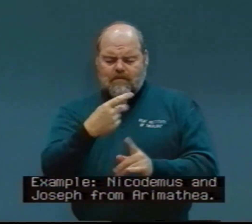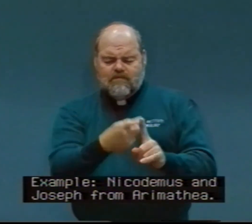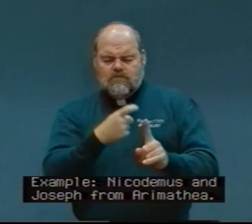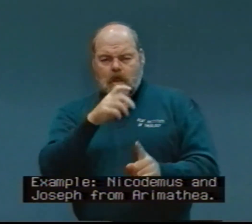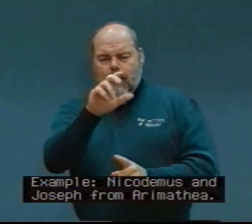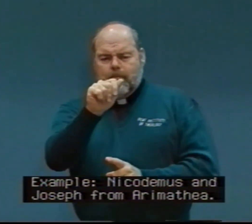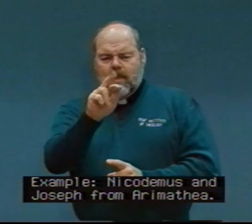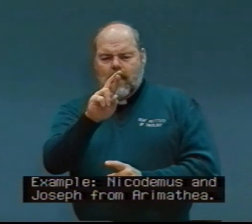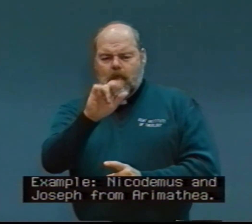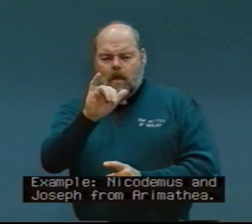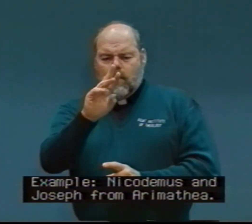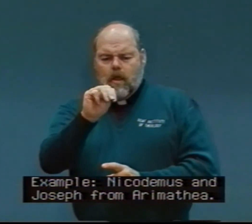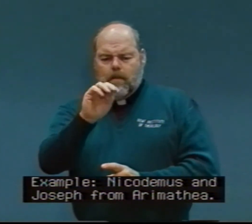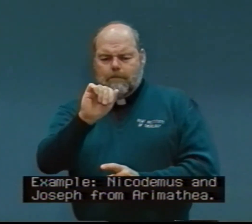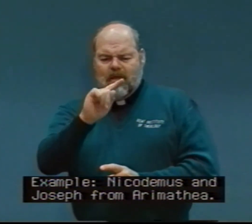Arimathea.